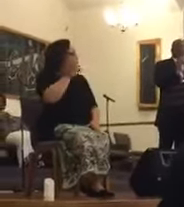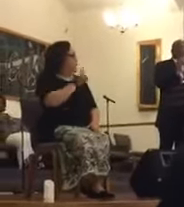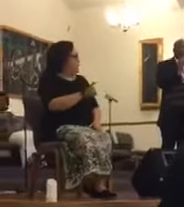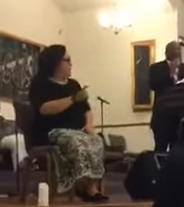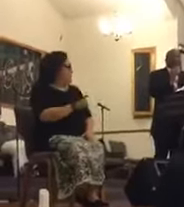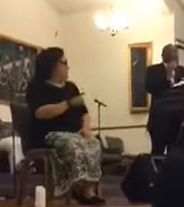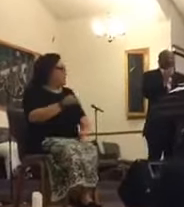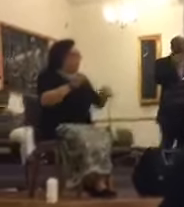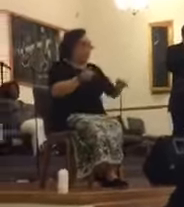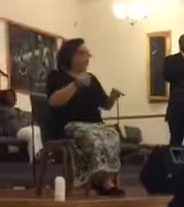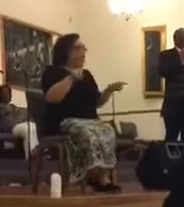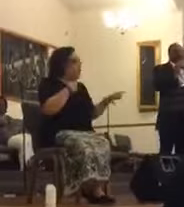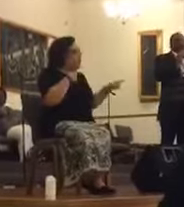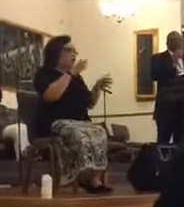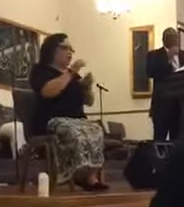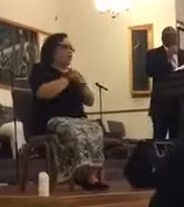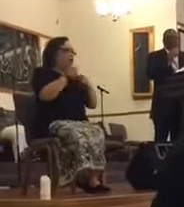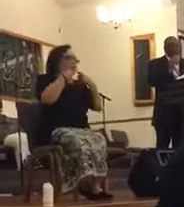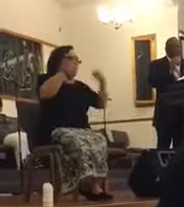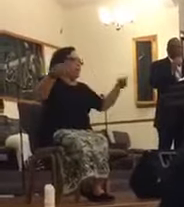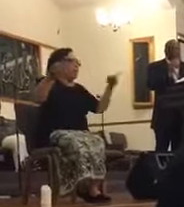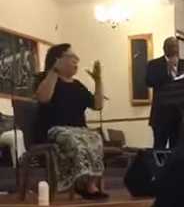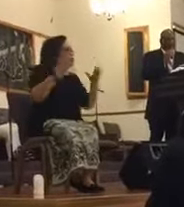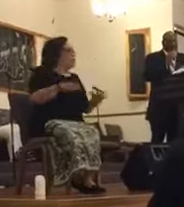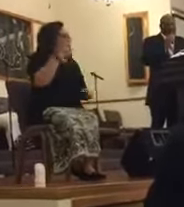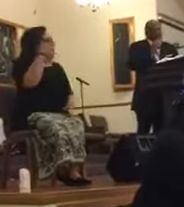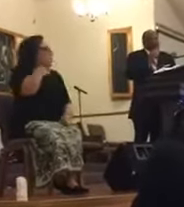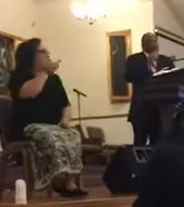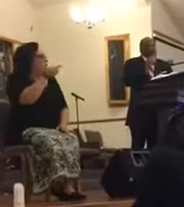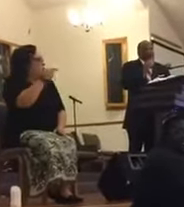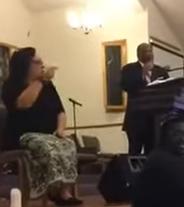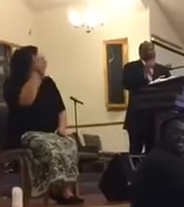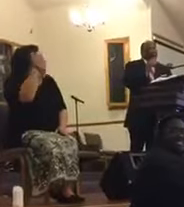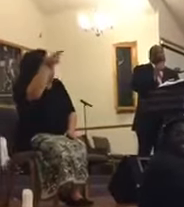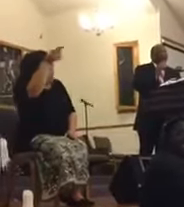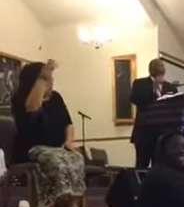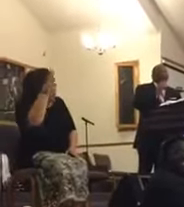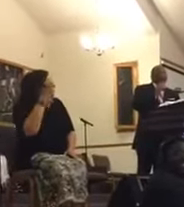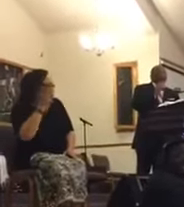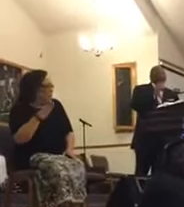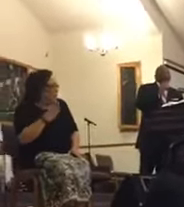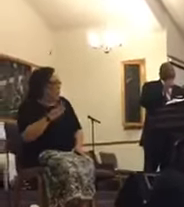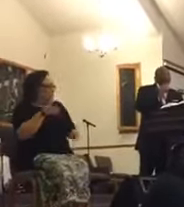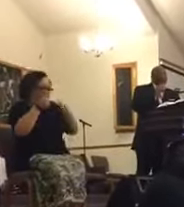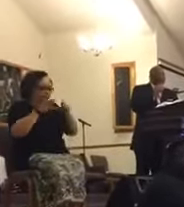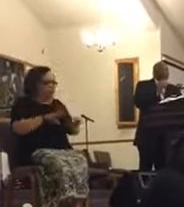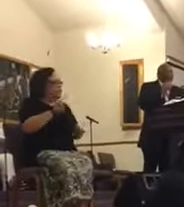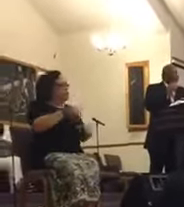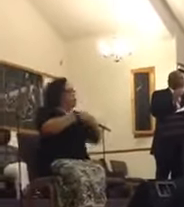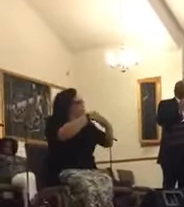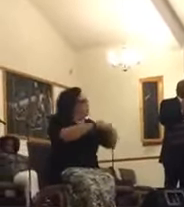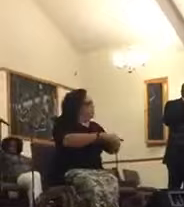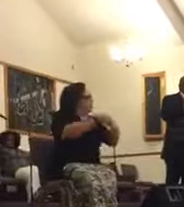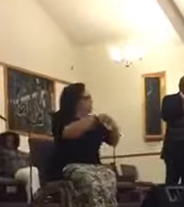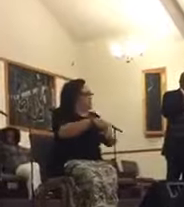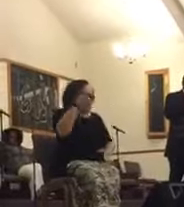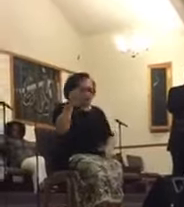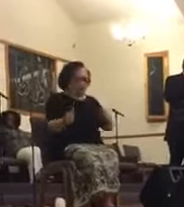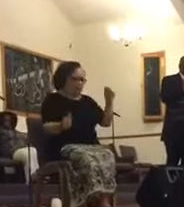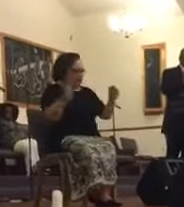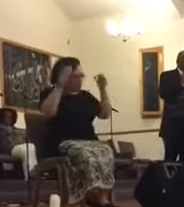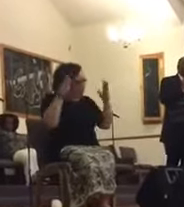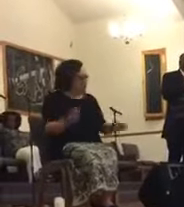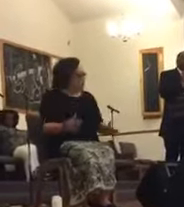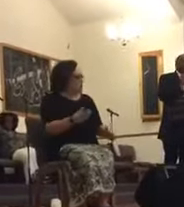up in here? If you know God will supply your needs, shake your neighbor's hand and say, neighbor, my God